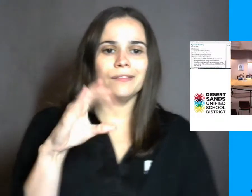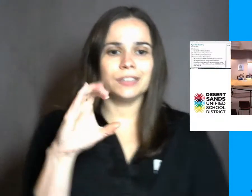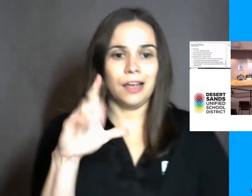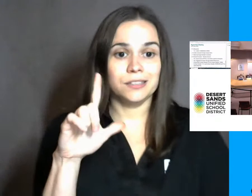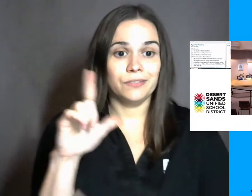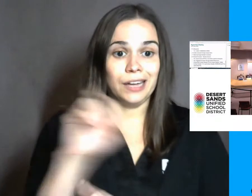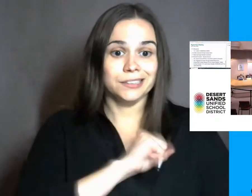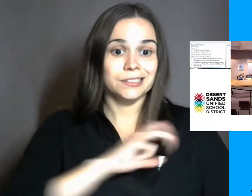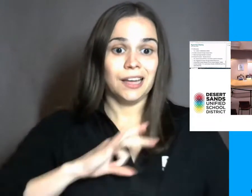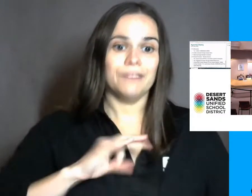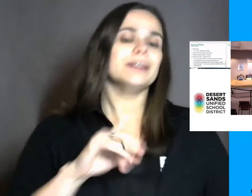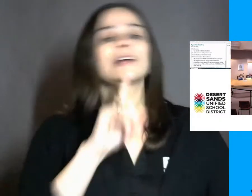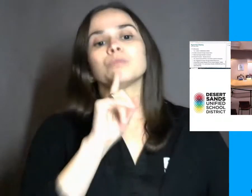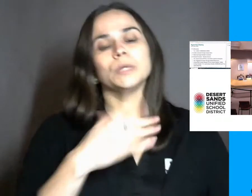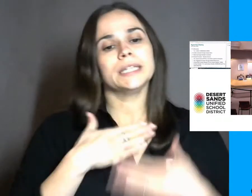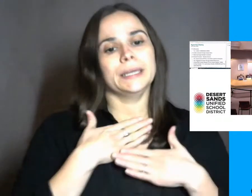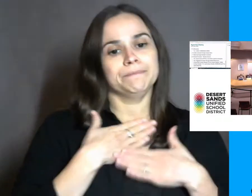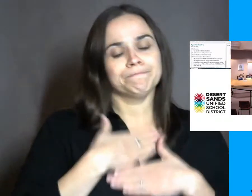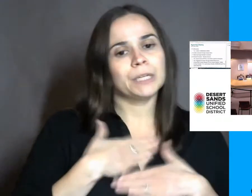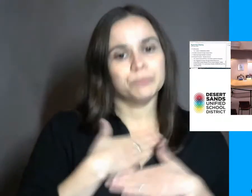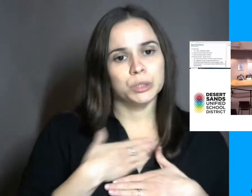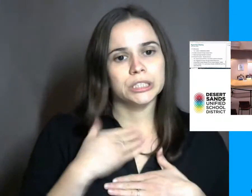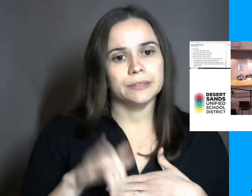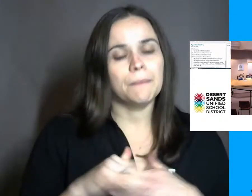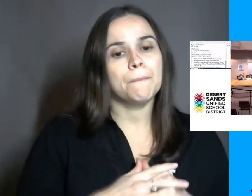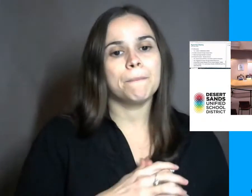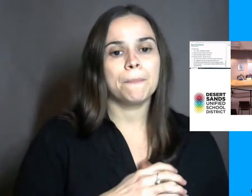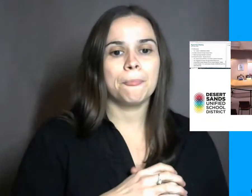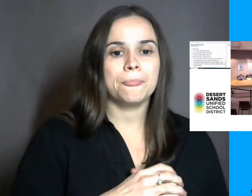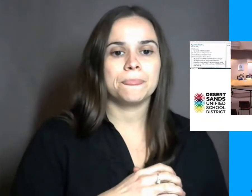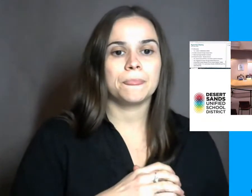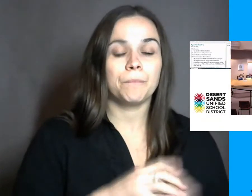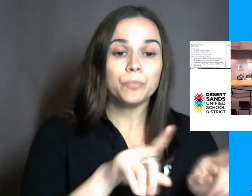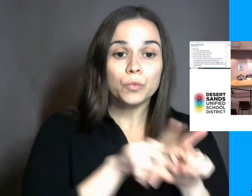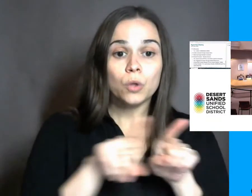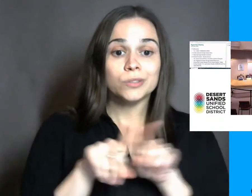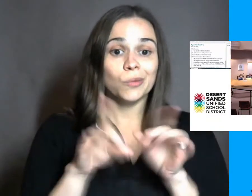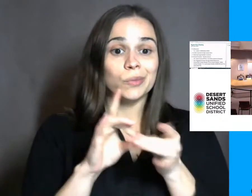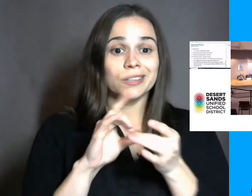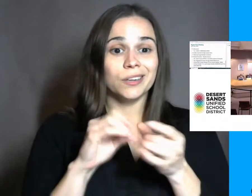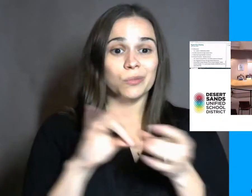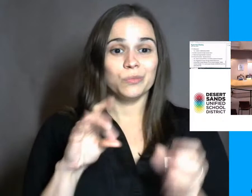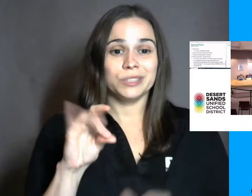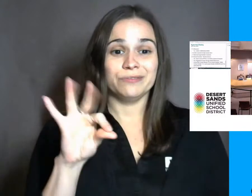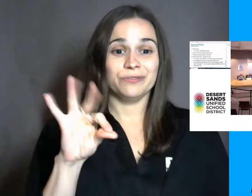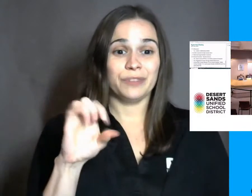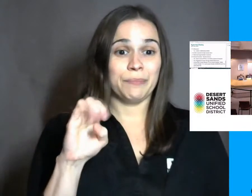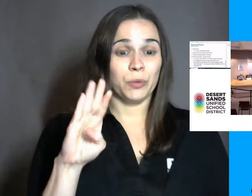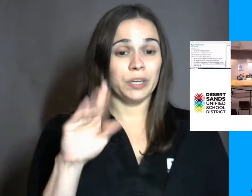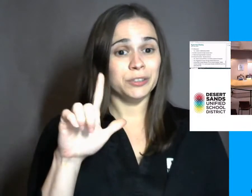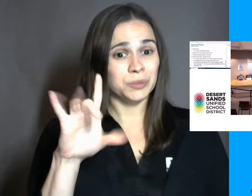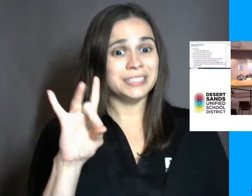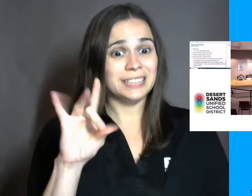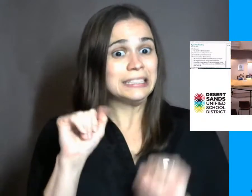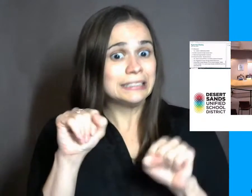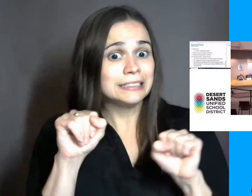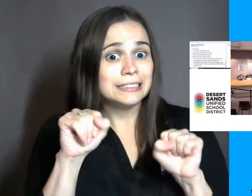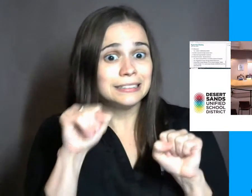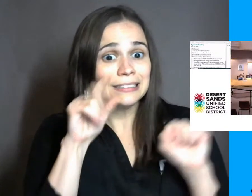them. Also, as far as February 28th, I think we are all looking forward to what the